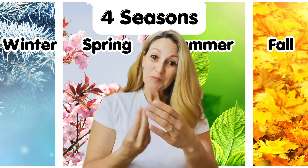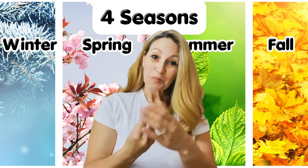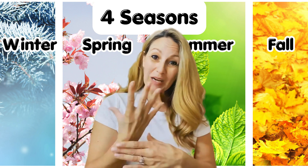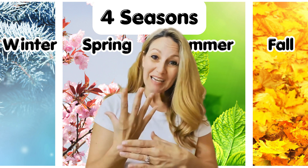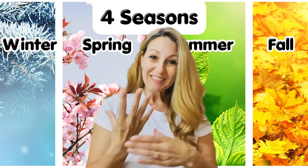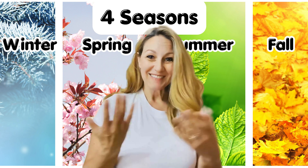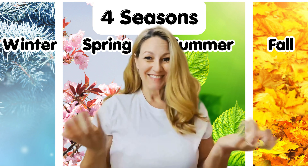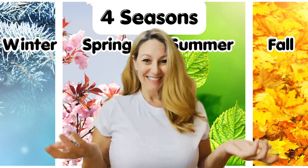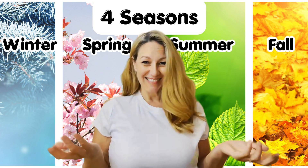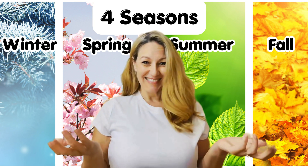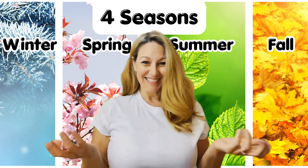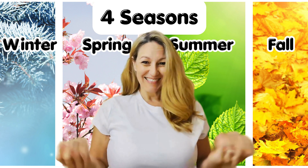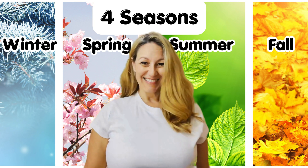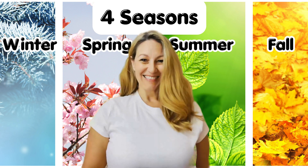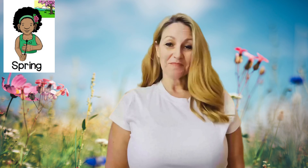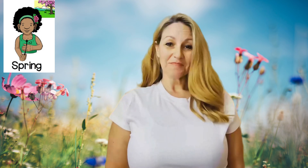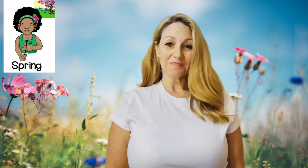We're going to talk about spring.